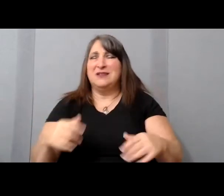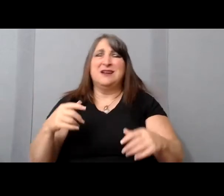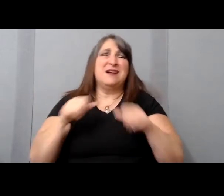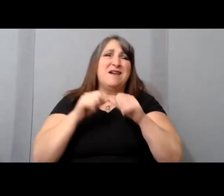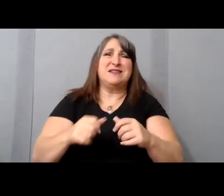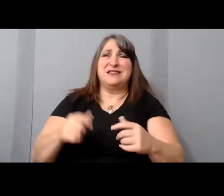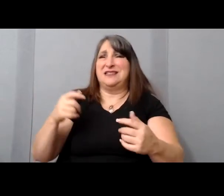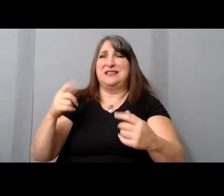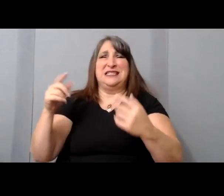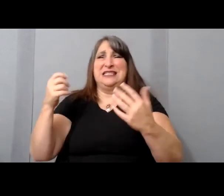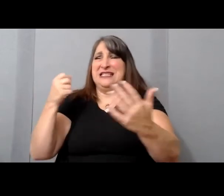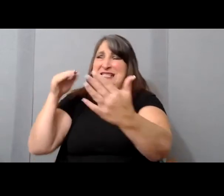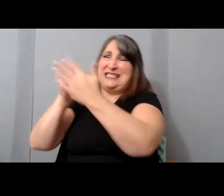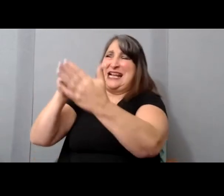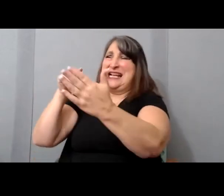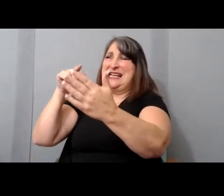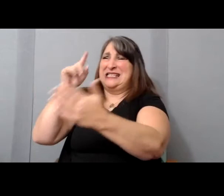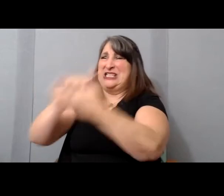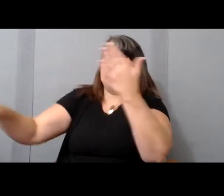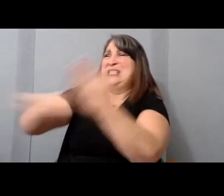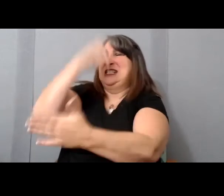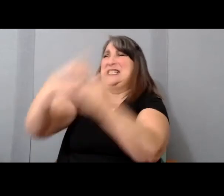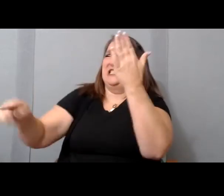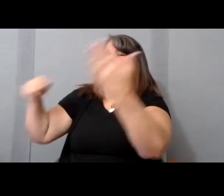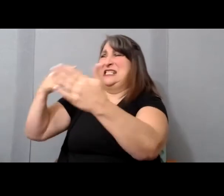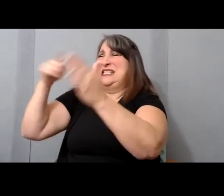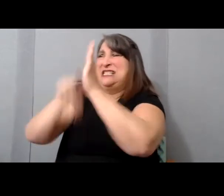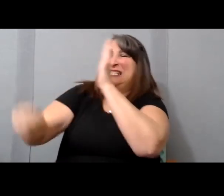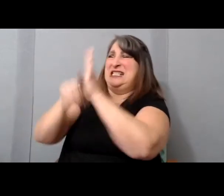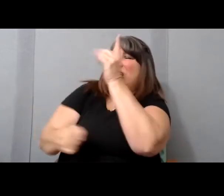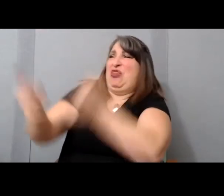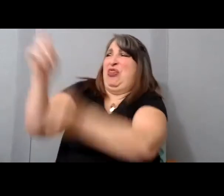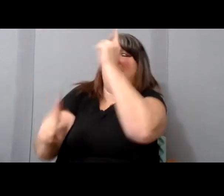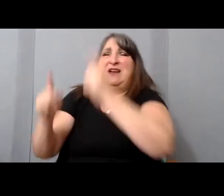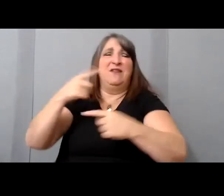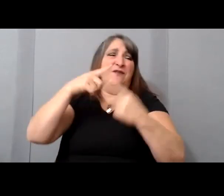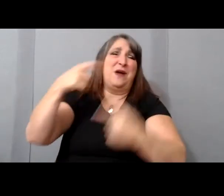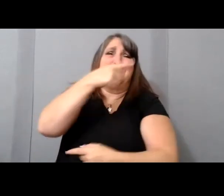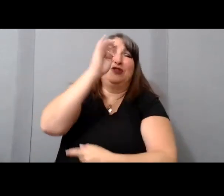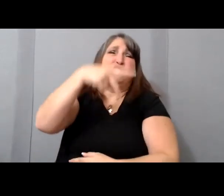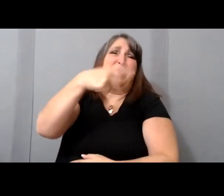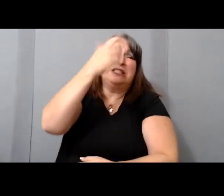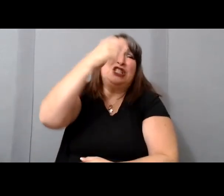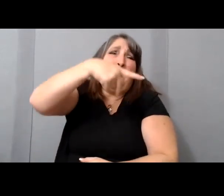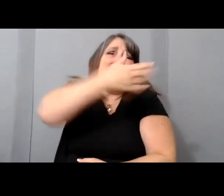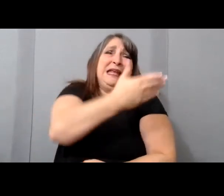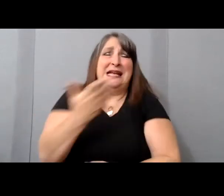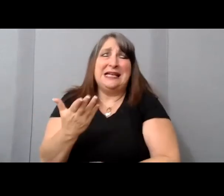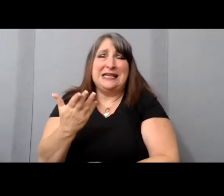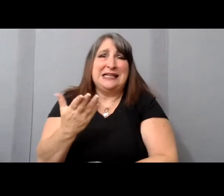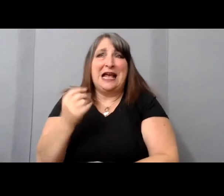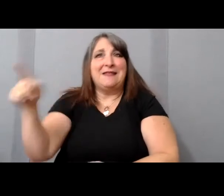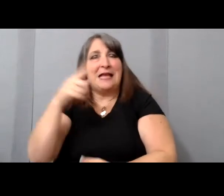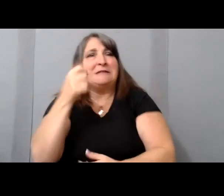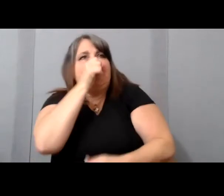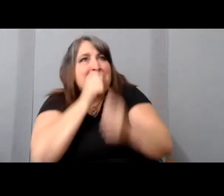Trump and the Republican Party. So yes, it's a reminder that secretaries of state are key, not just to